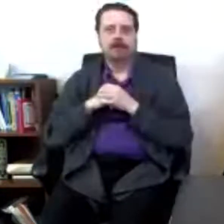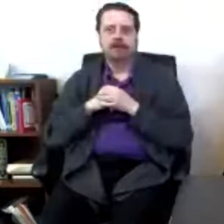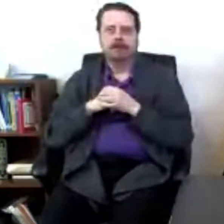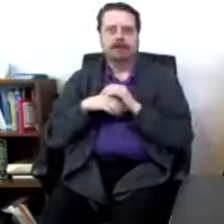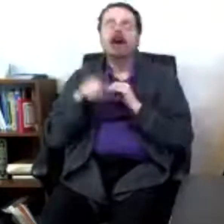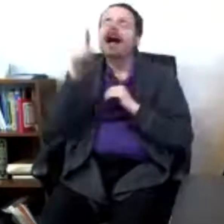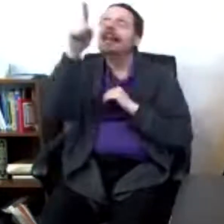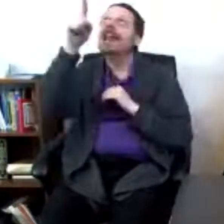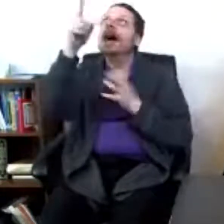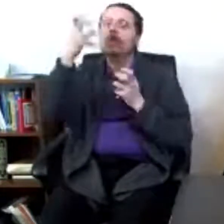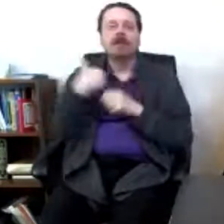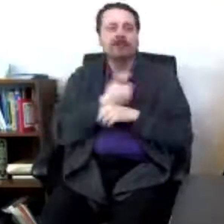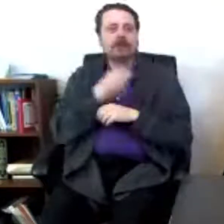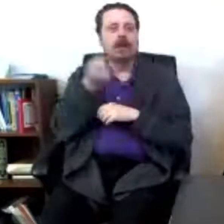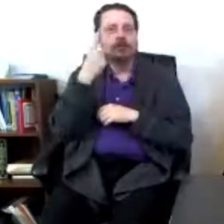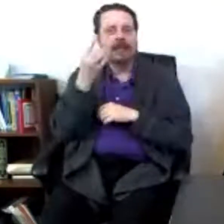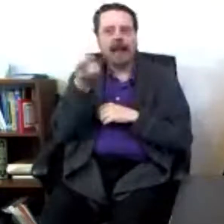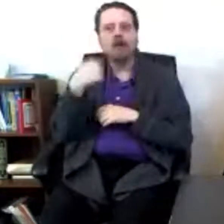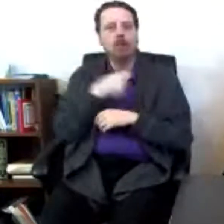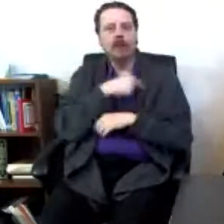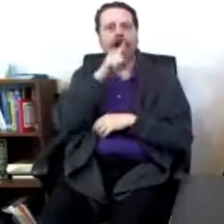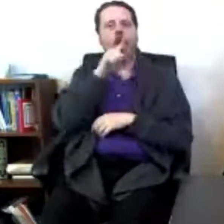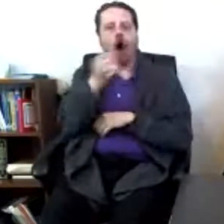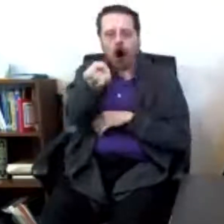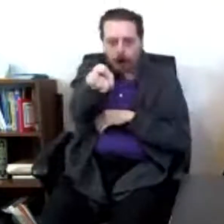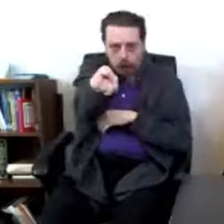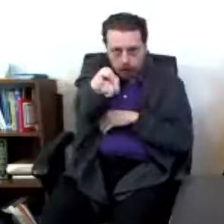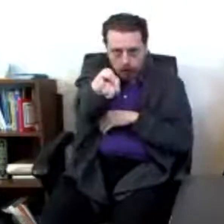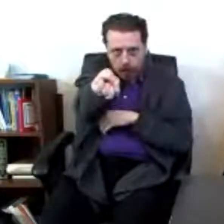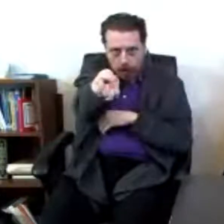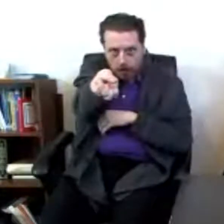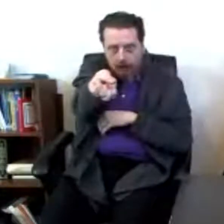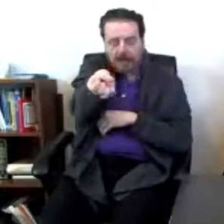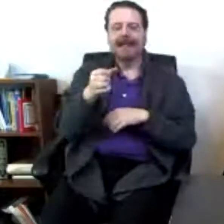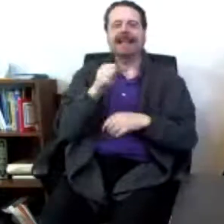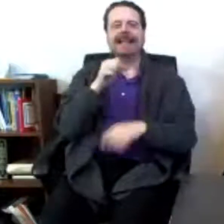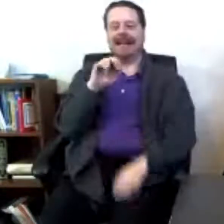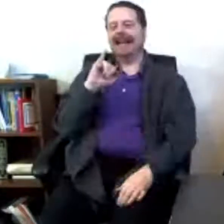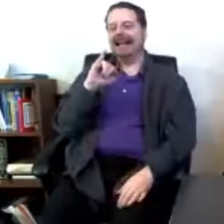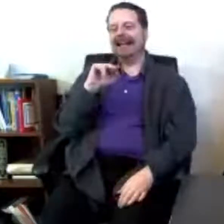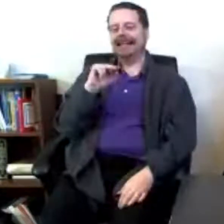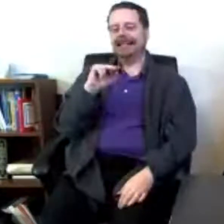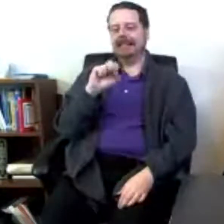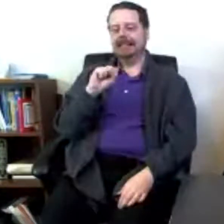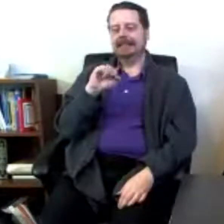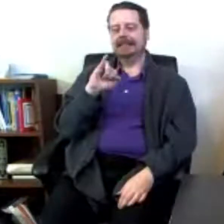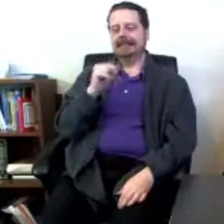Allah wants us to understand that we are insignificant.